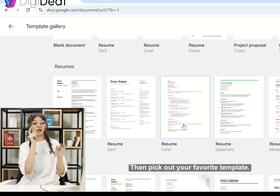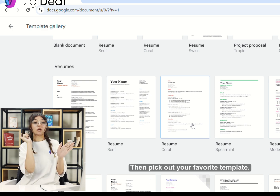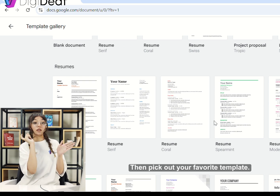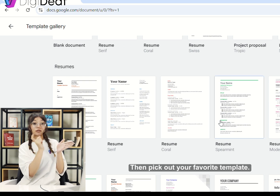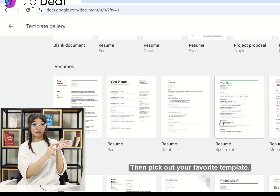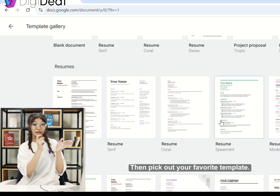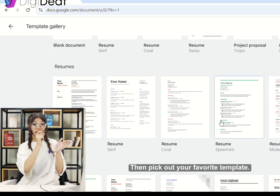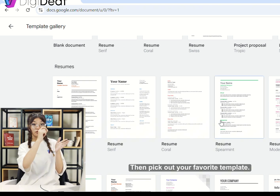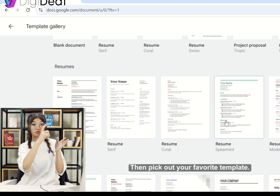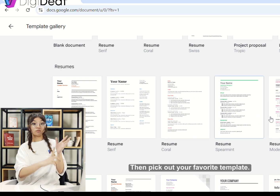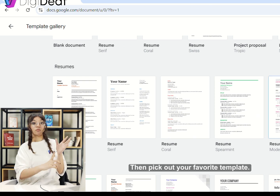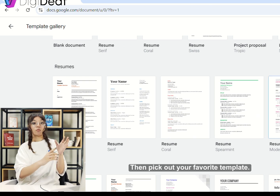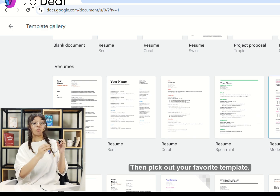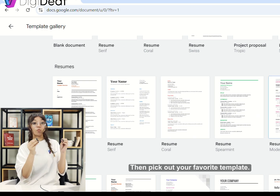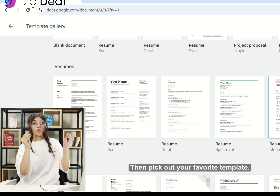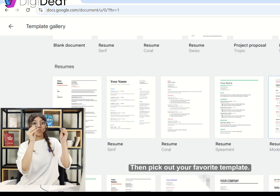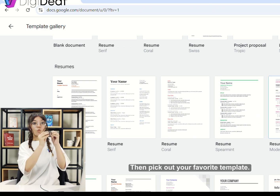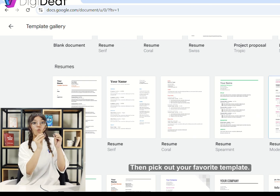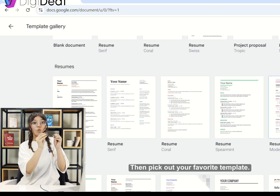Then pick out your favorite template.